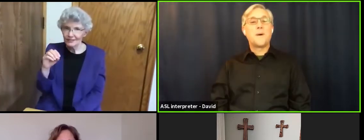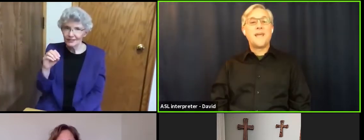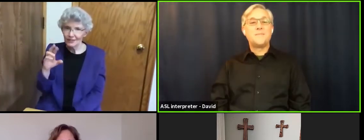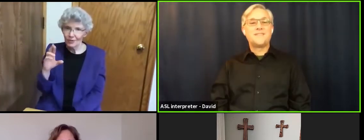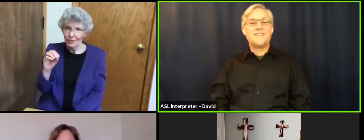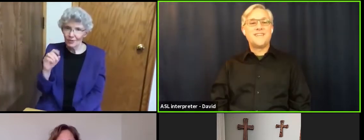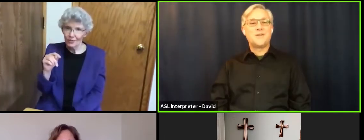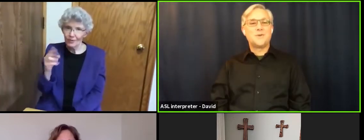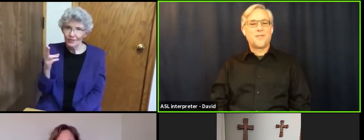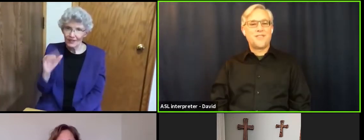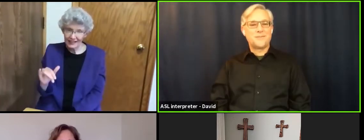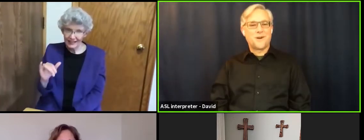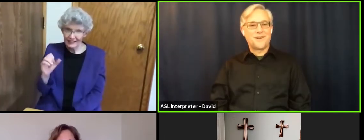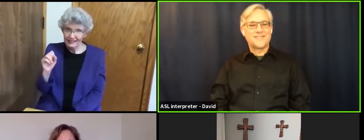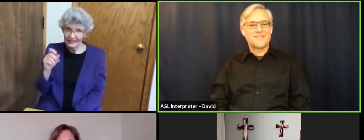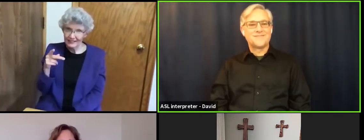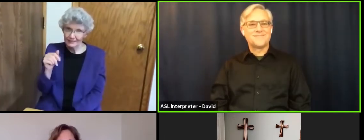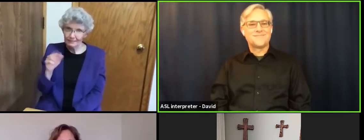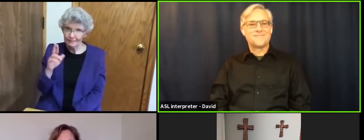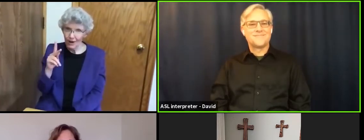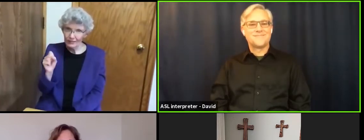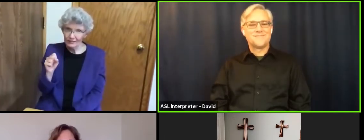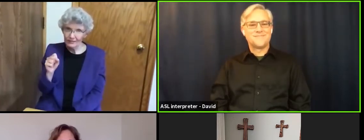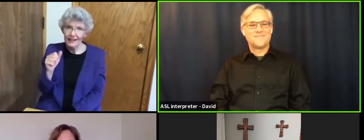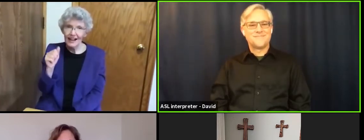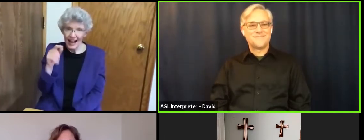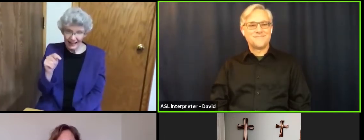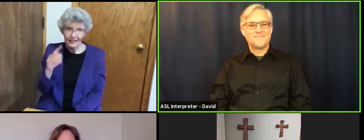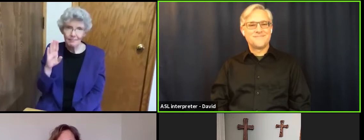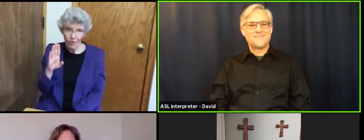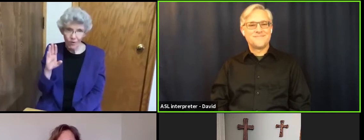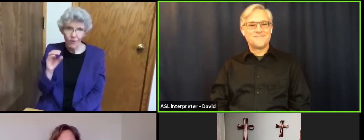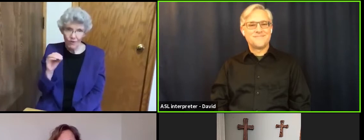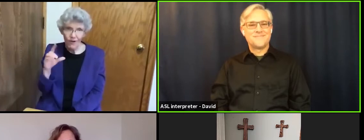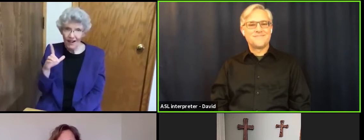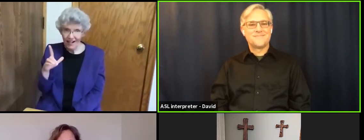Hello, my name is Deacon Dorothy Sparks.